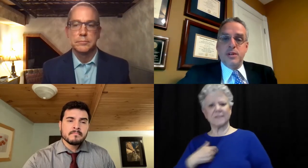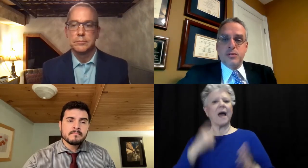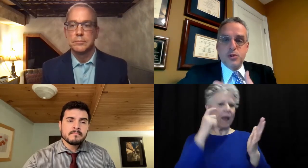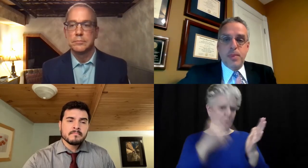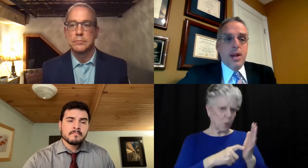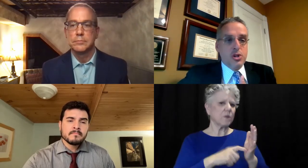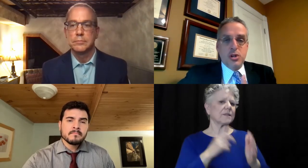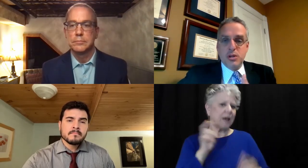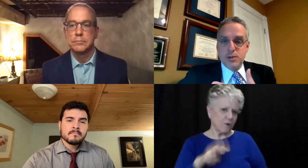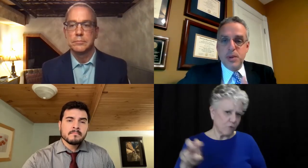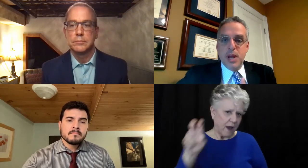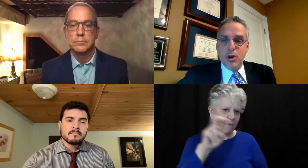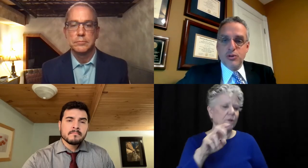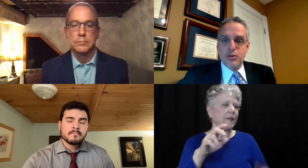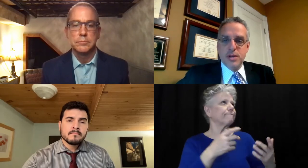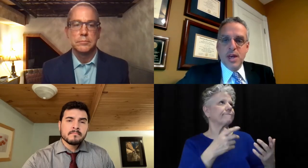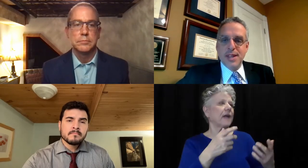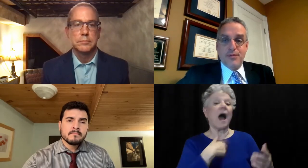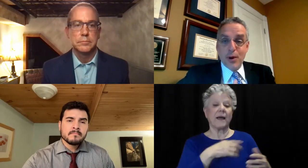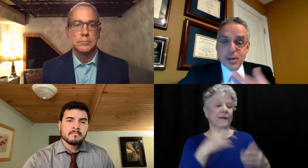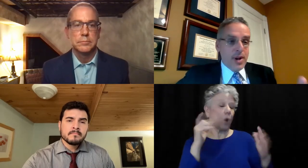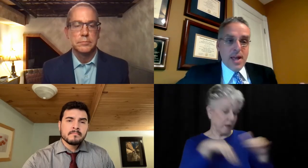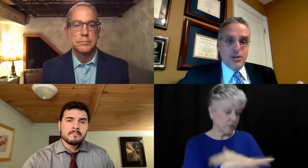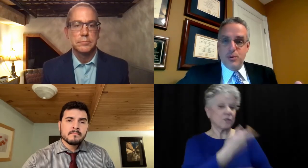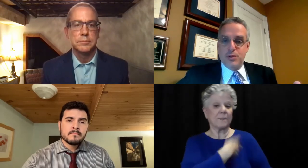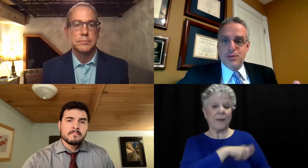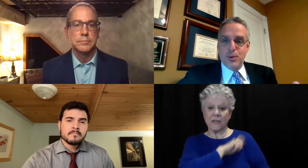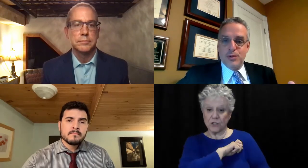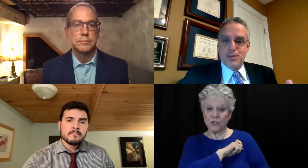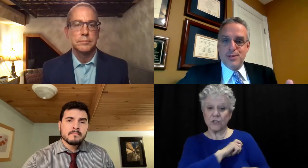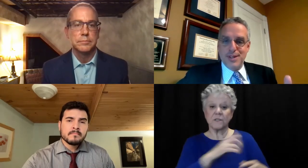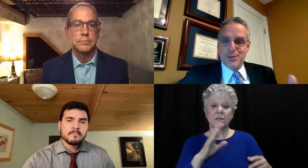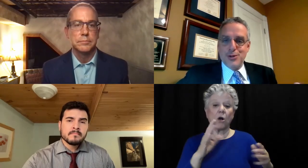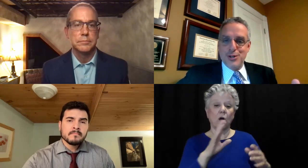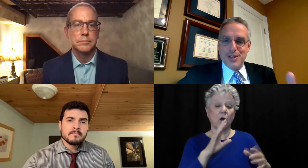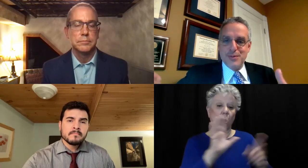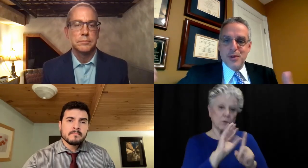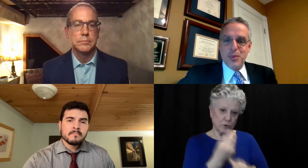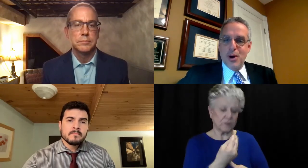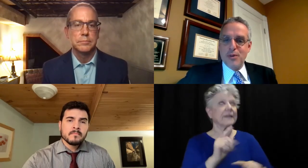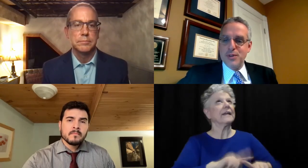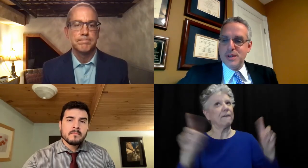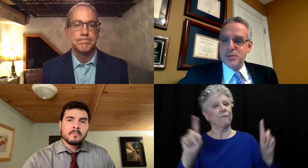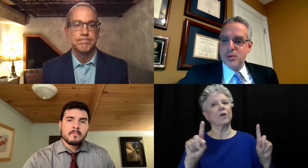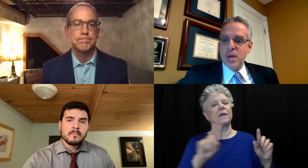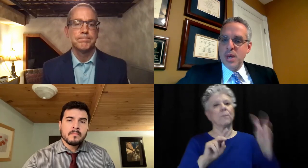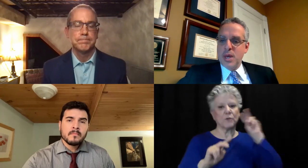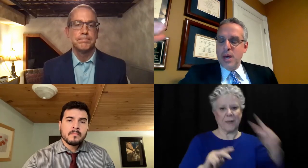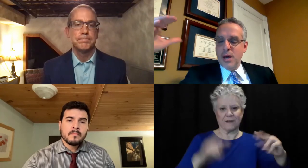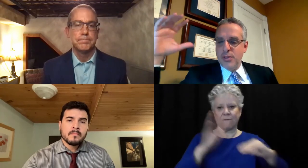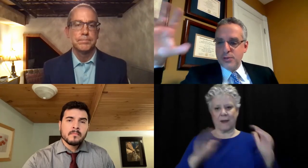for instance, Spanish speaking cultures, they have very different attitudes towards these questions than we often seem